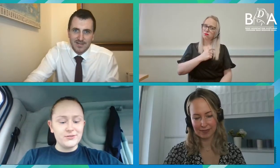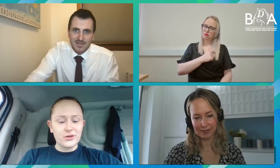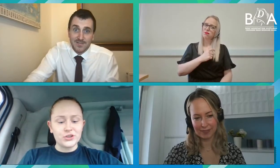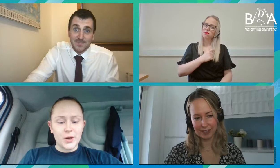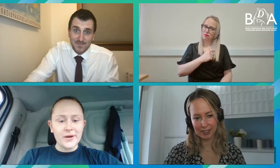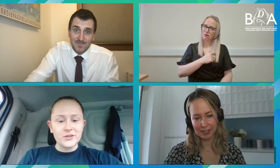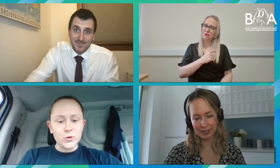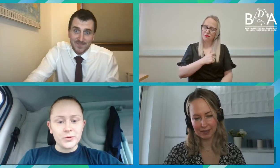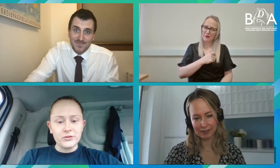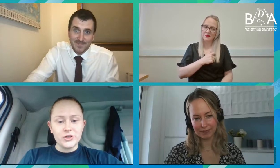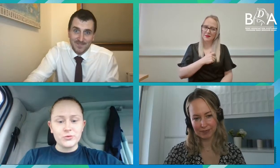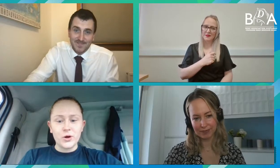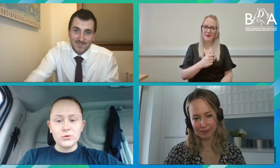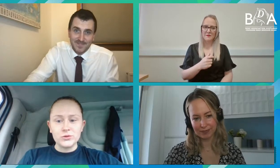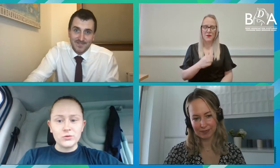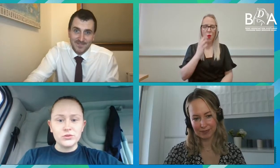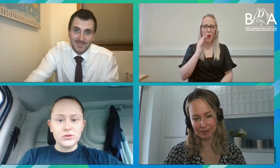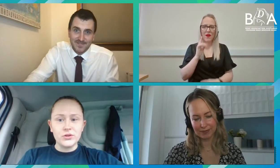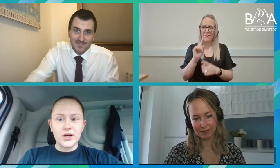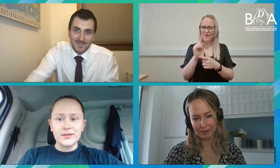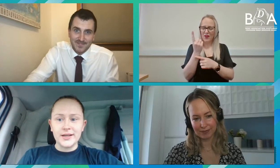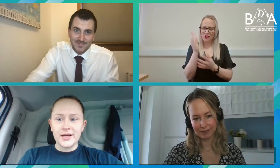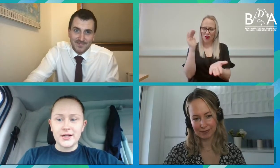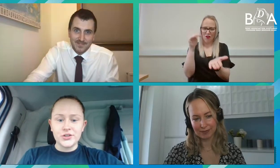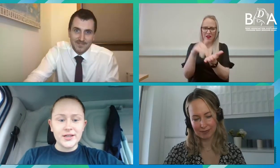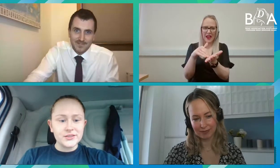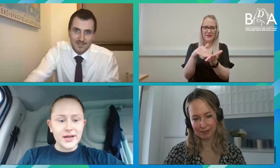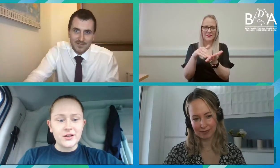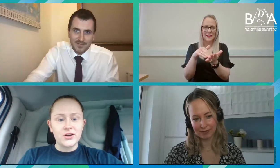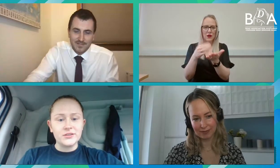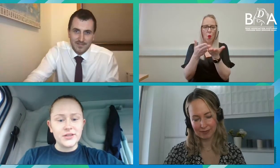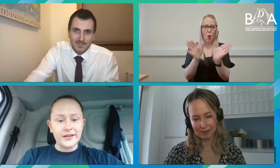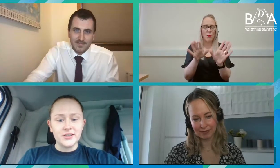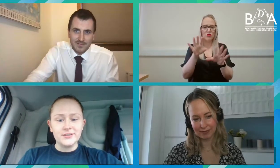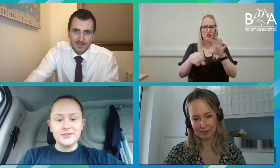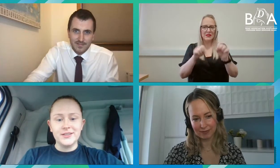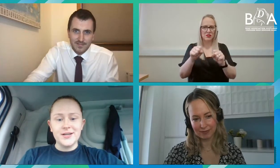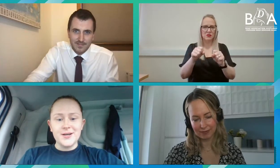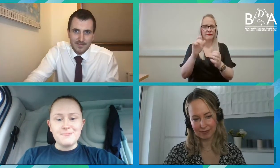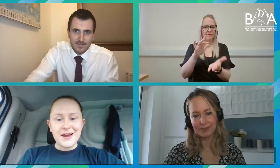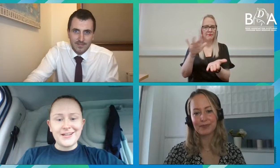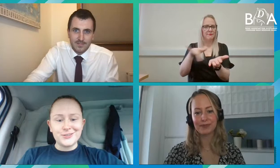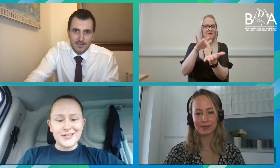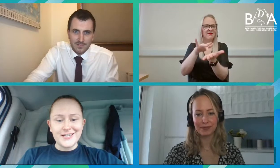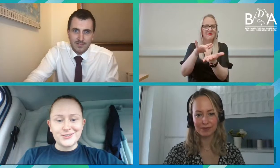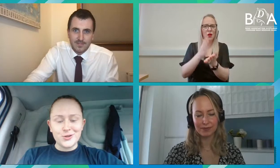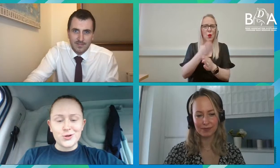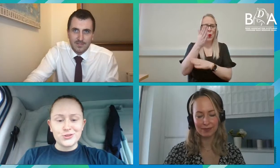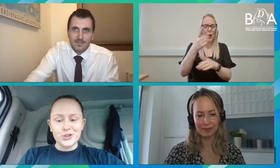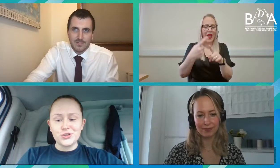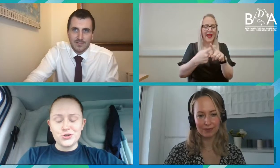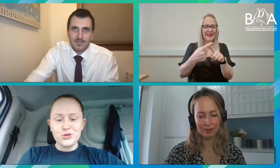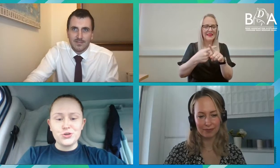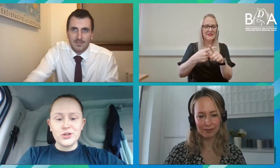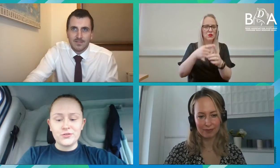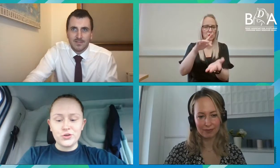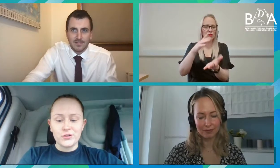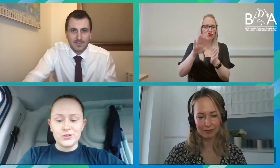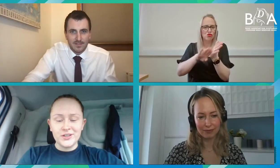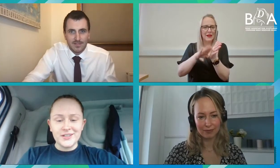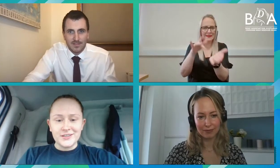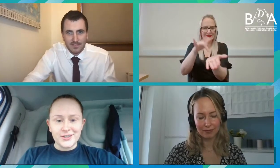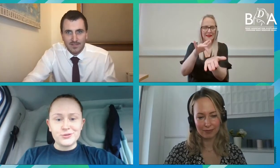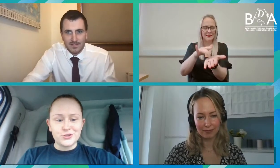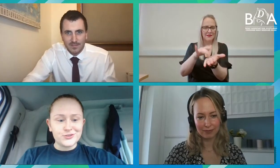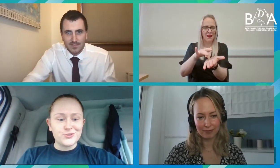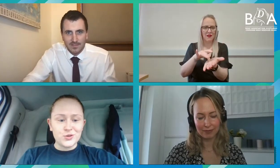when we first come into Open Reach, we all go down to like a training centre in England, but it's not just you and a few